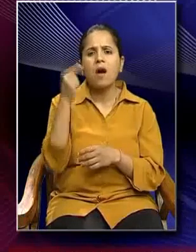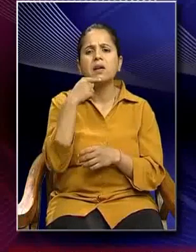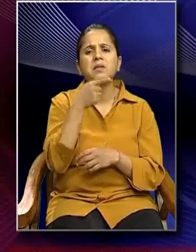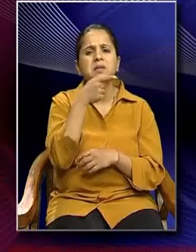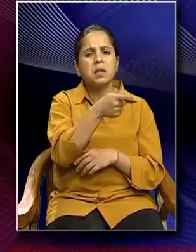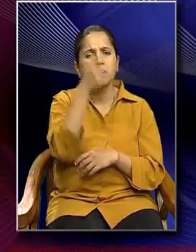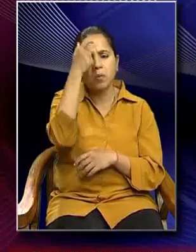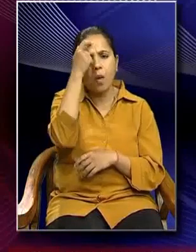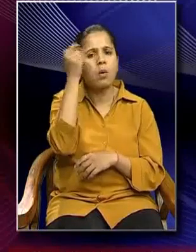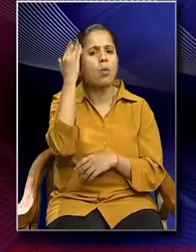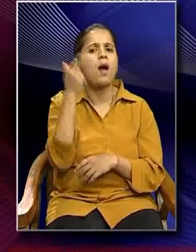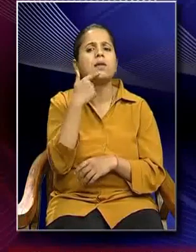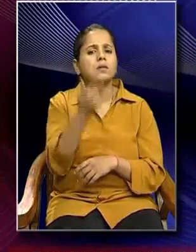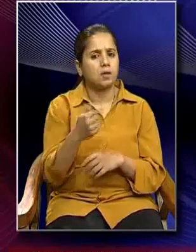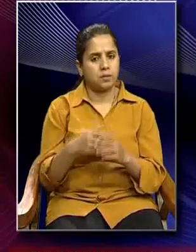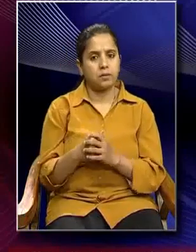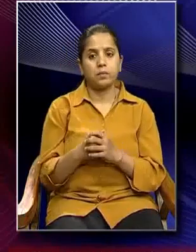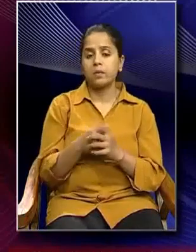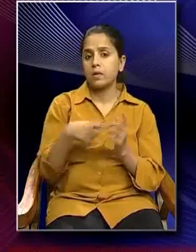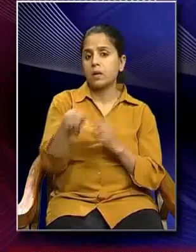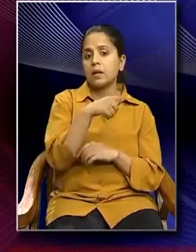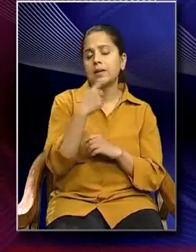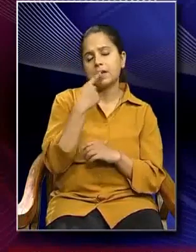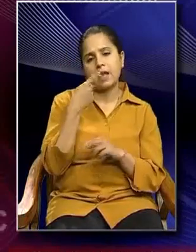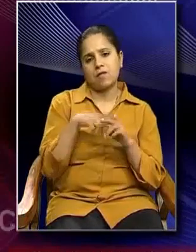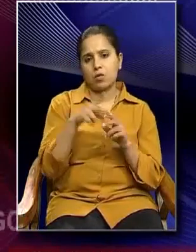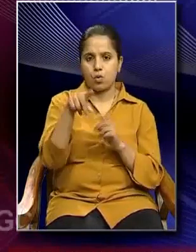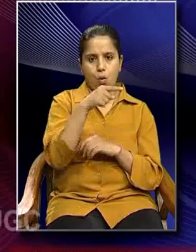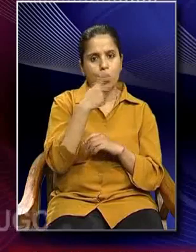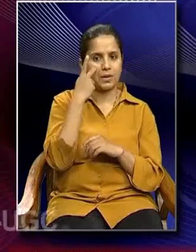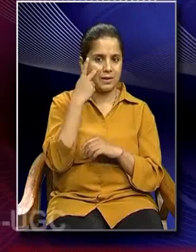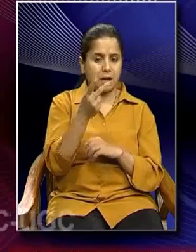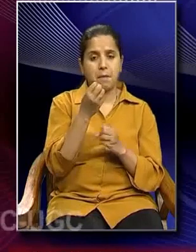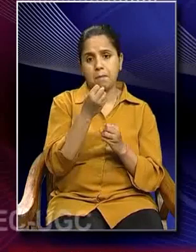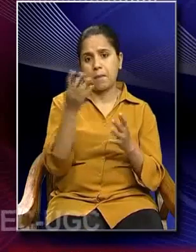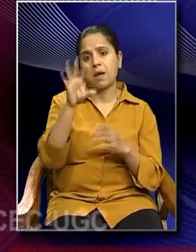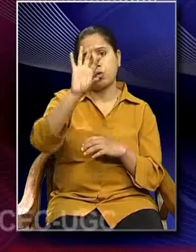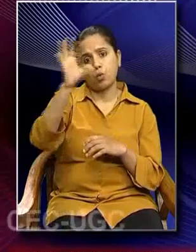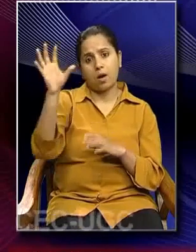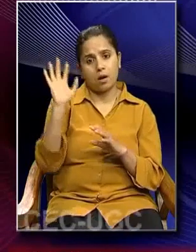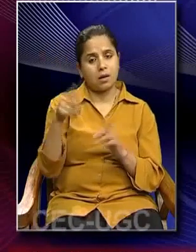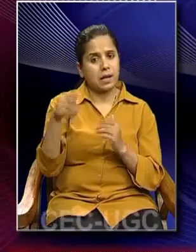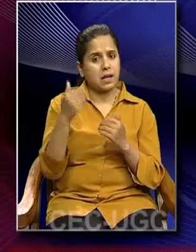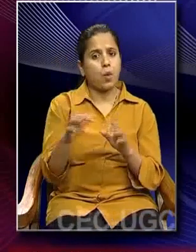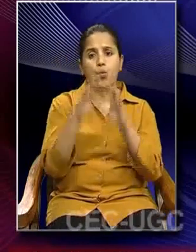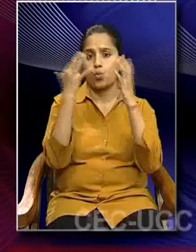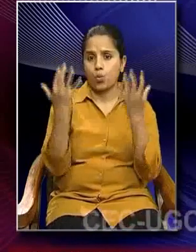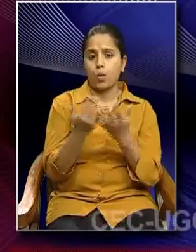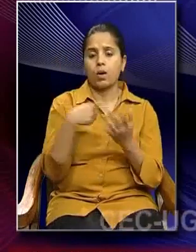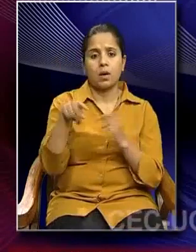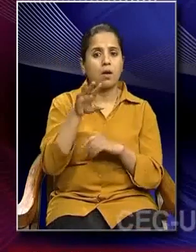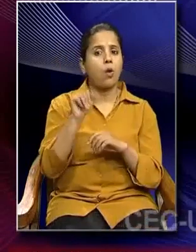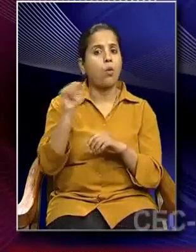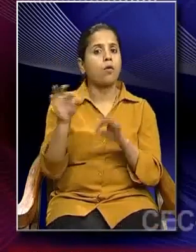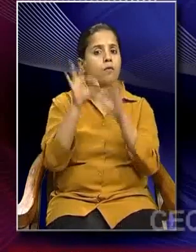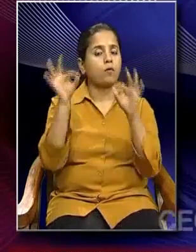be problems. So if you look at most of nations in contemporary world have framed